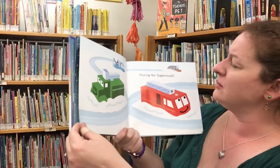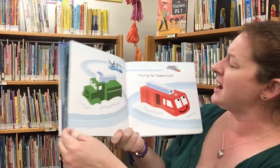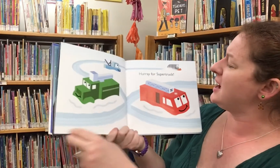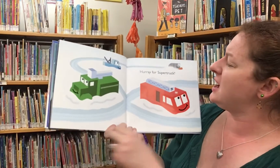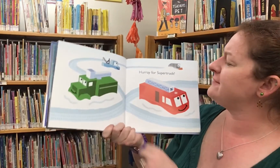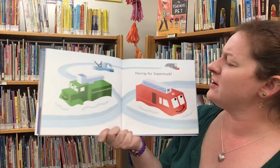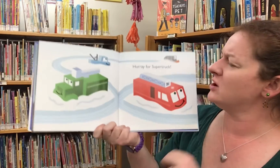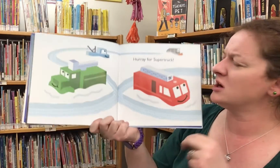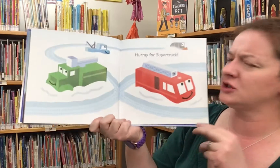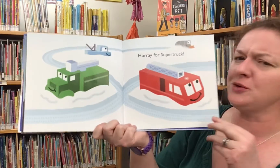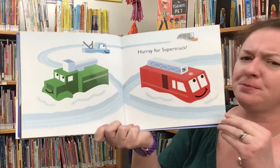Hooray for Super